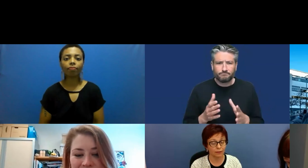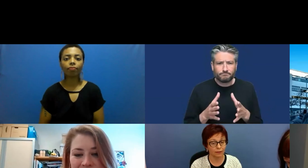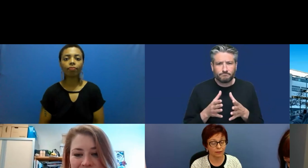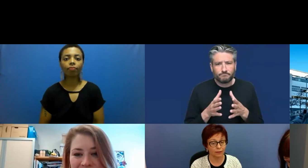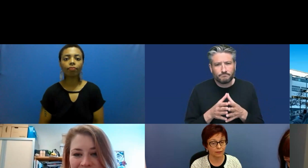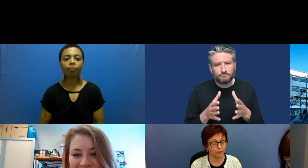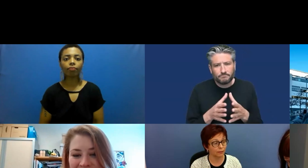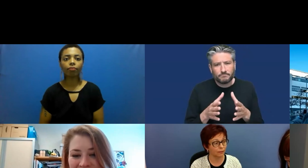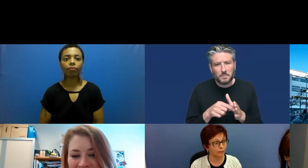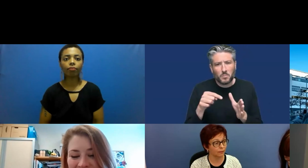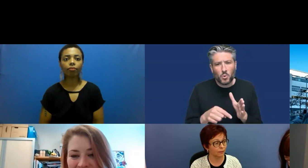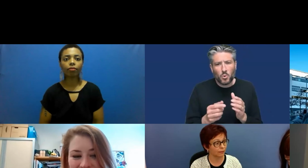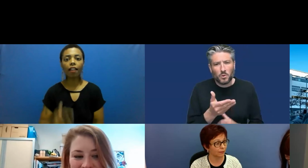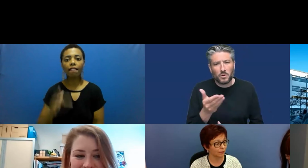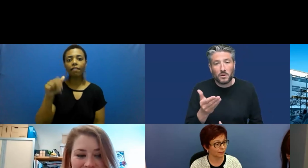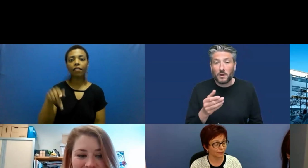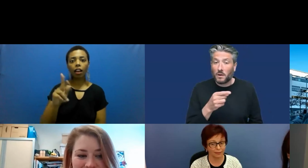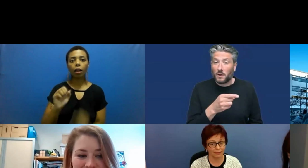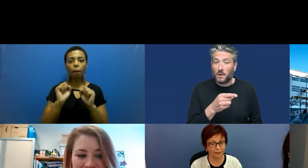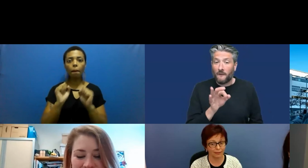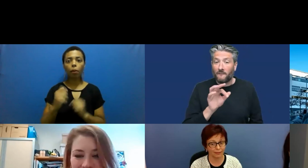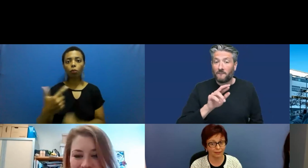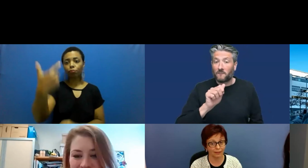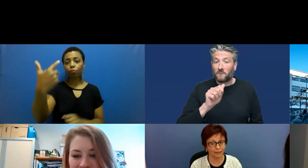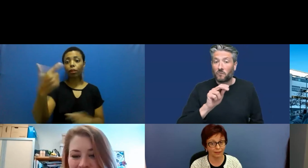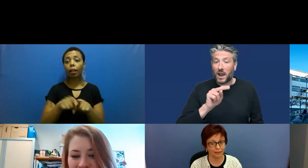Frank, activate your microphone, please.